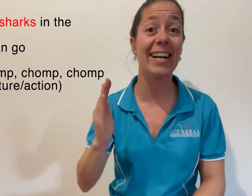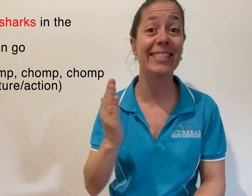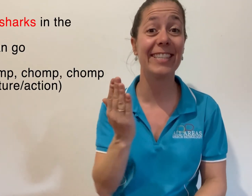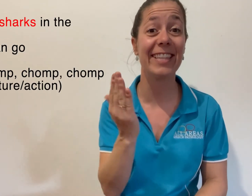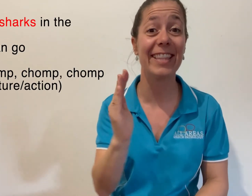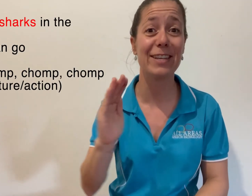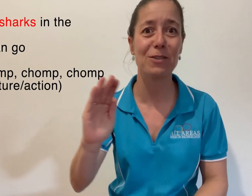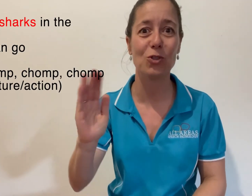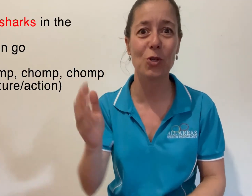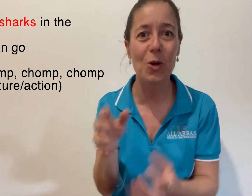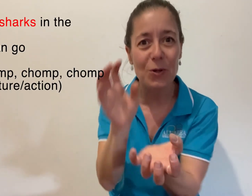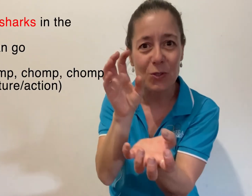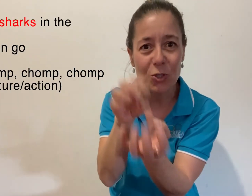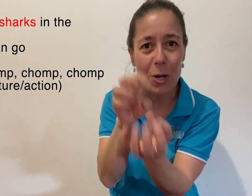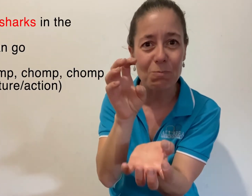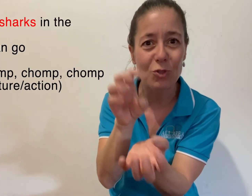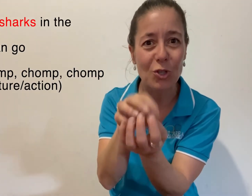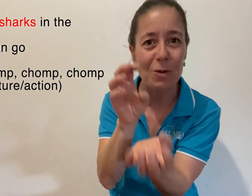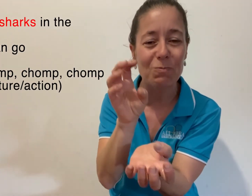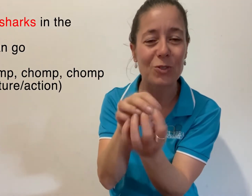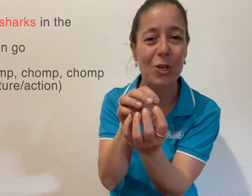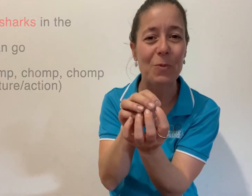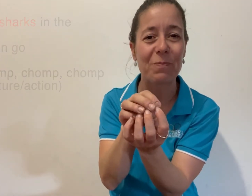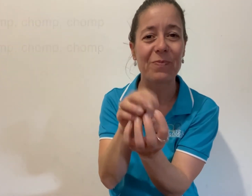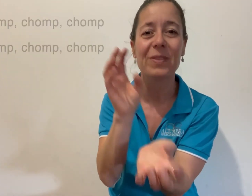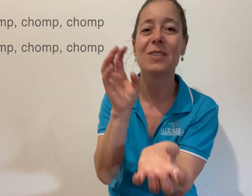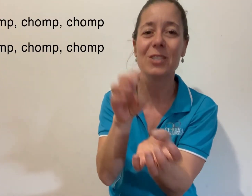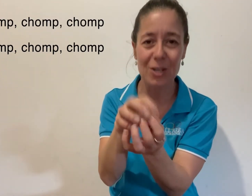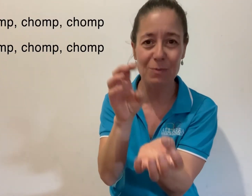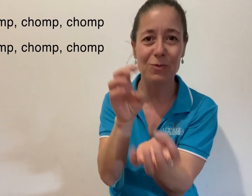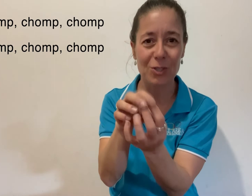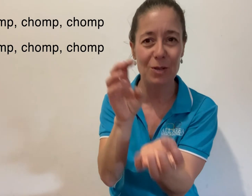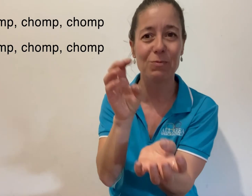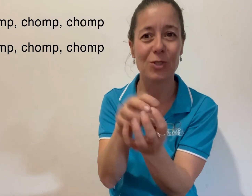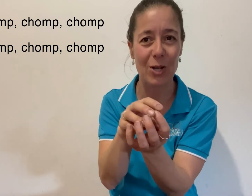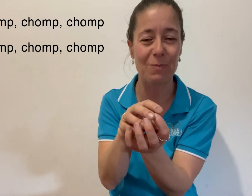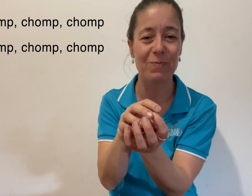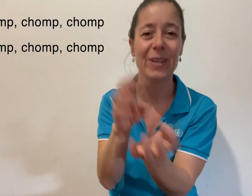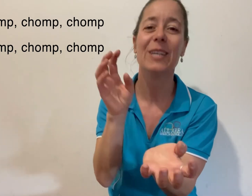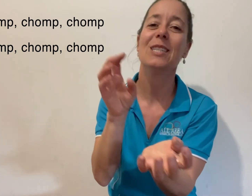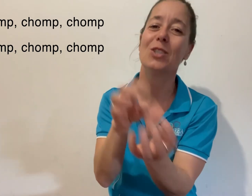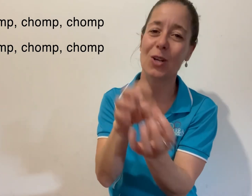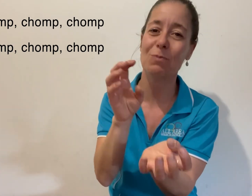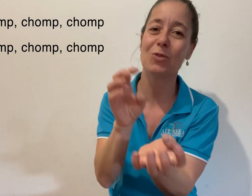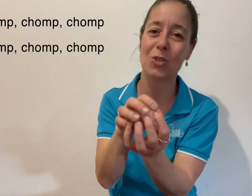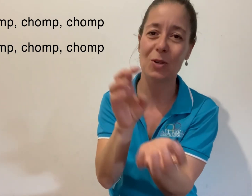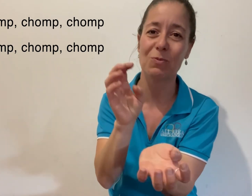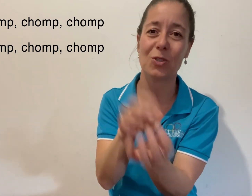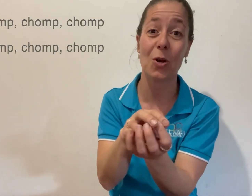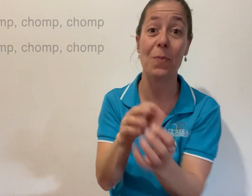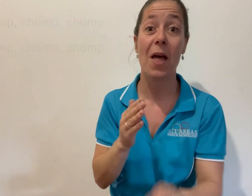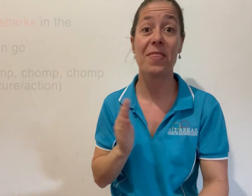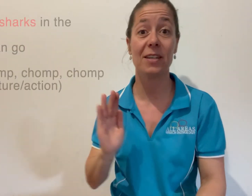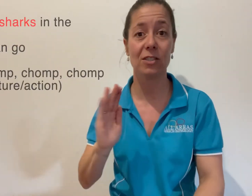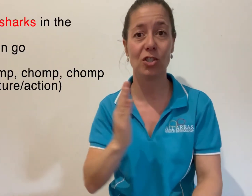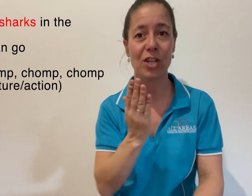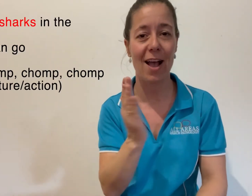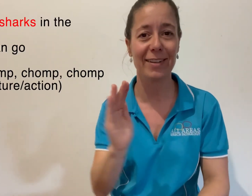in the ocean go chomp, chomp, chomp, chomp, chomp, chomp, chomp, chomp, chomp. The sharks in